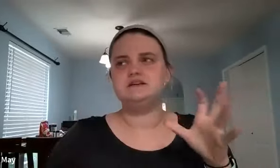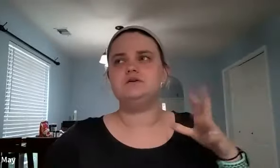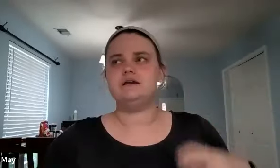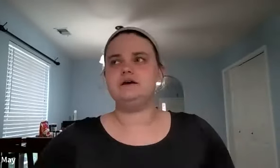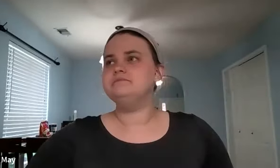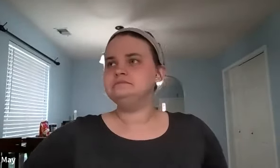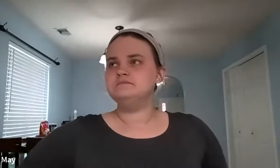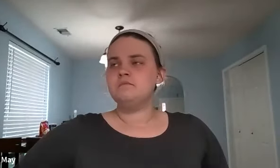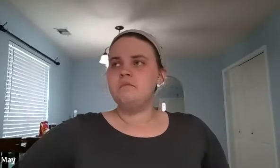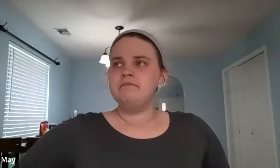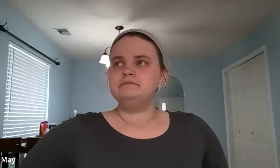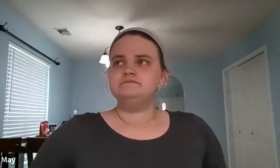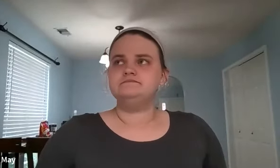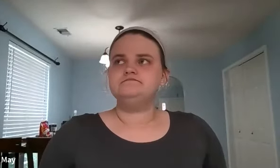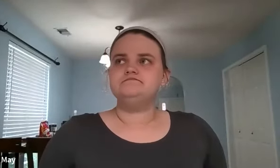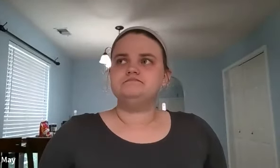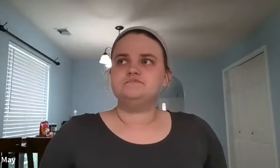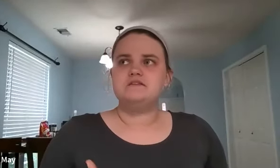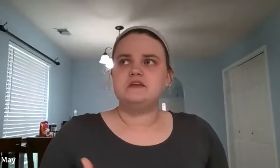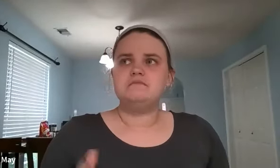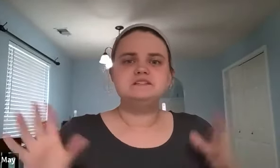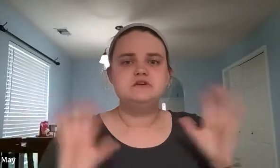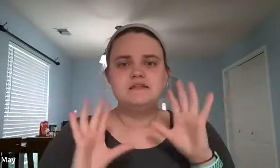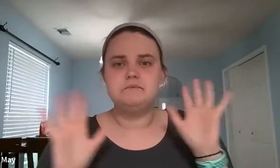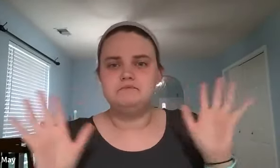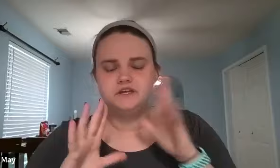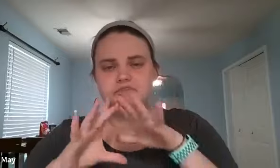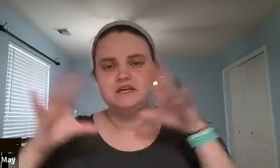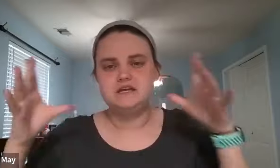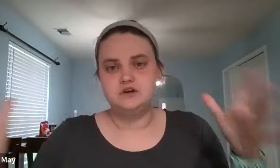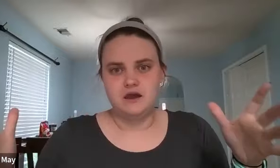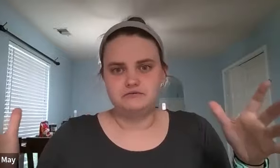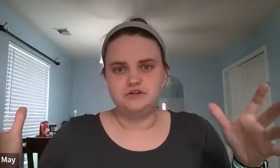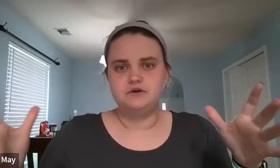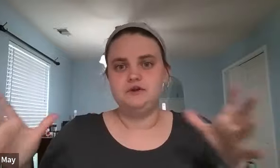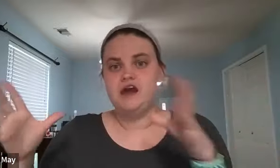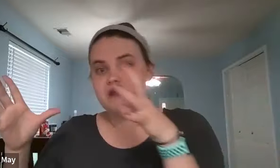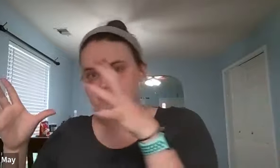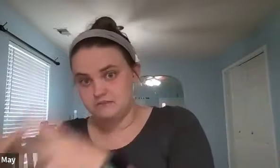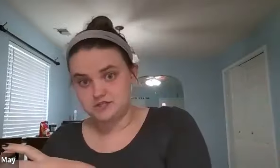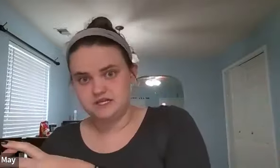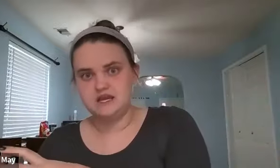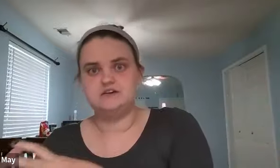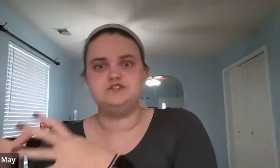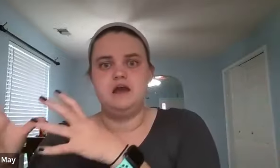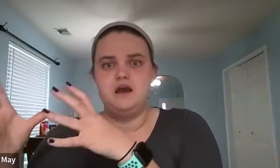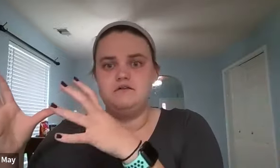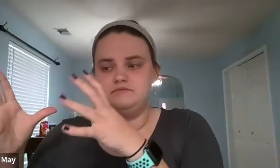you're at a, I'm trying to think, let's say you're at like a big cookout, you know, and you have actual mashed potatoes, you have